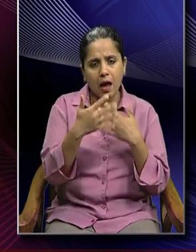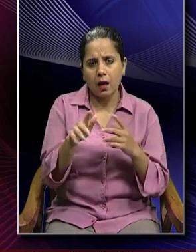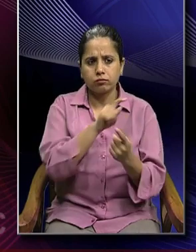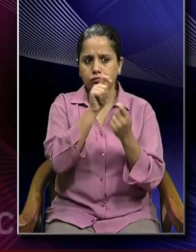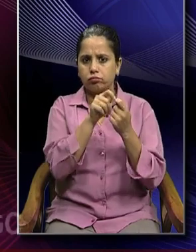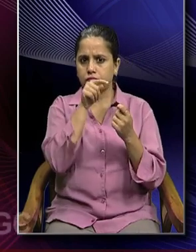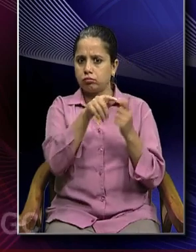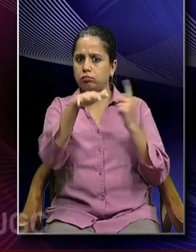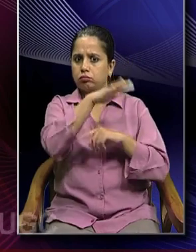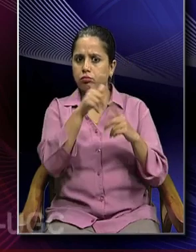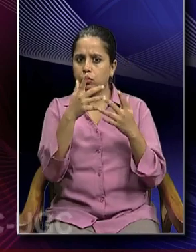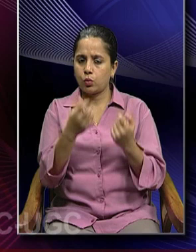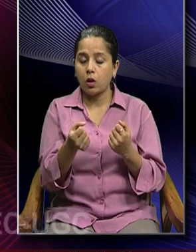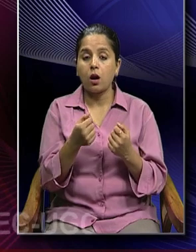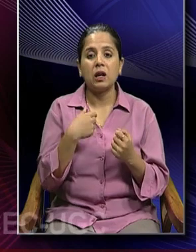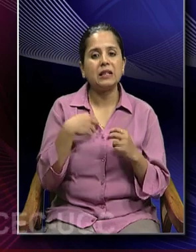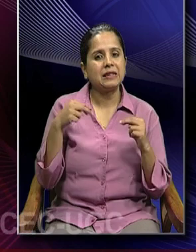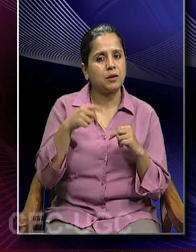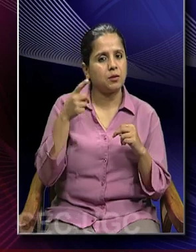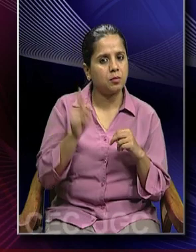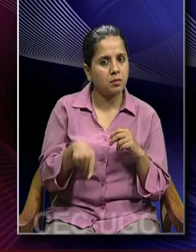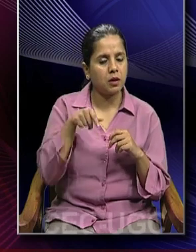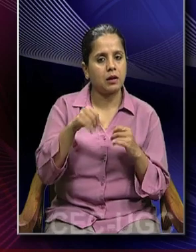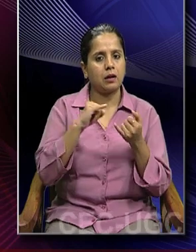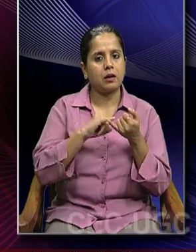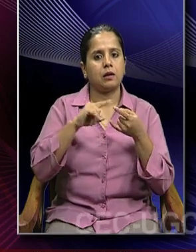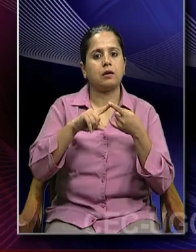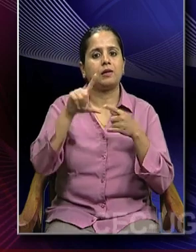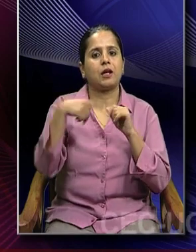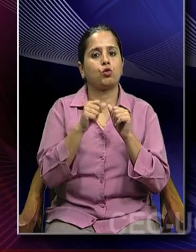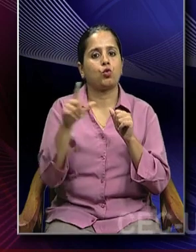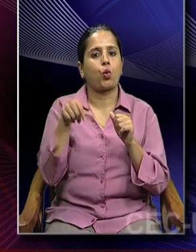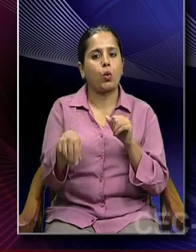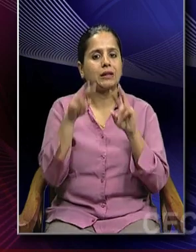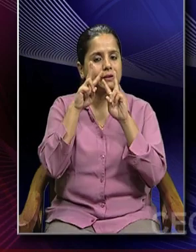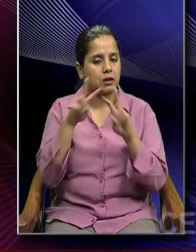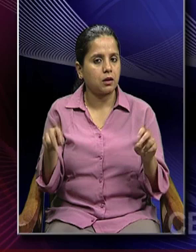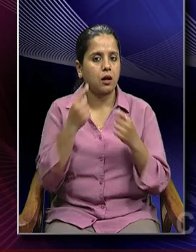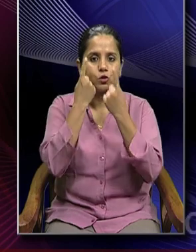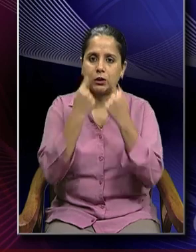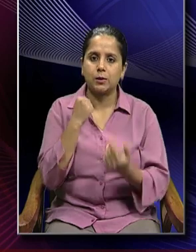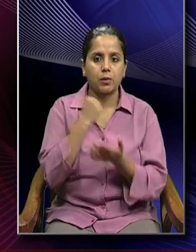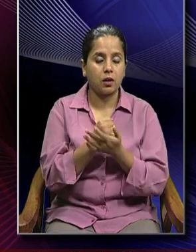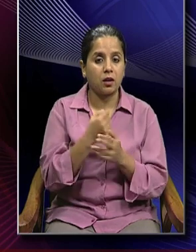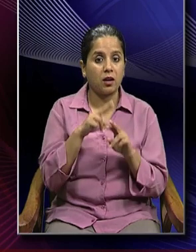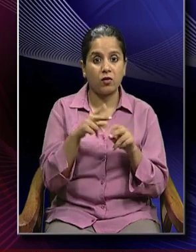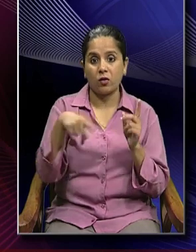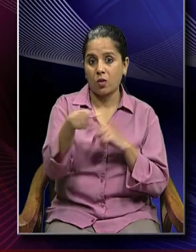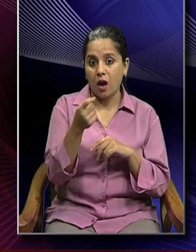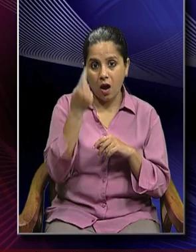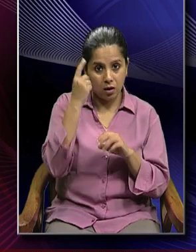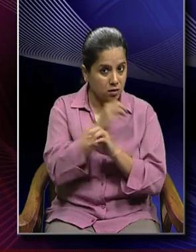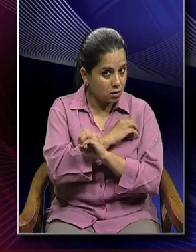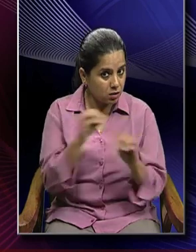sector, we need to actually conduct a sectoral study, sectoral analysis. Without understanding the sector, you